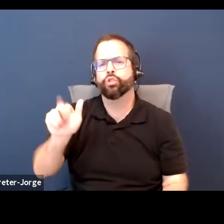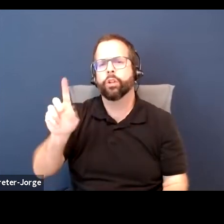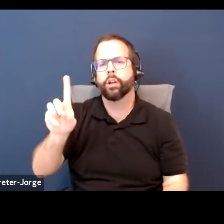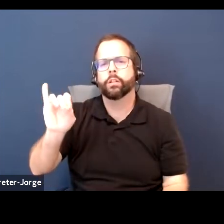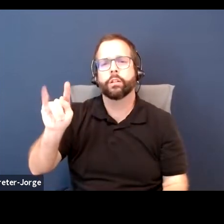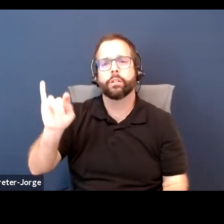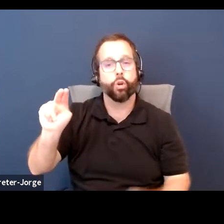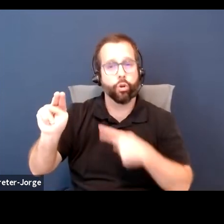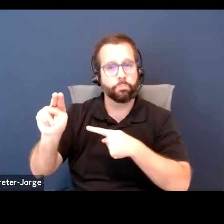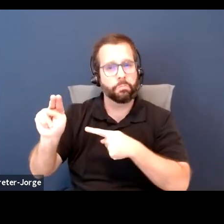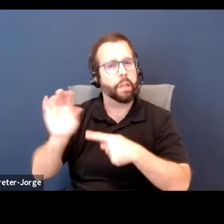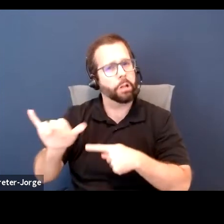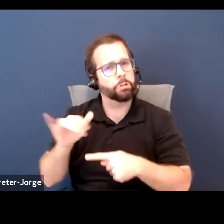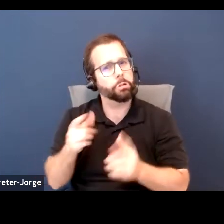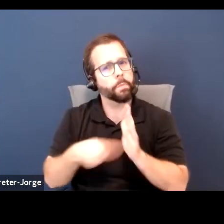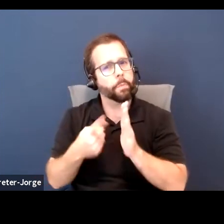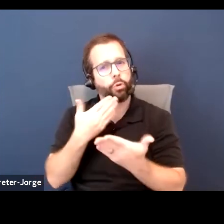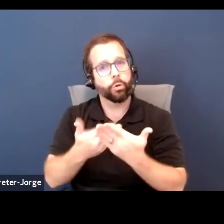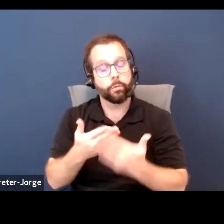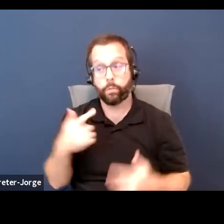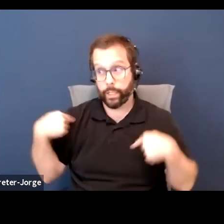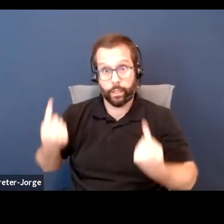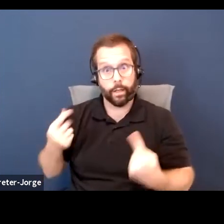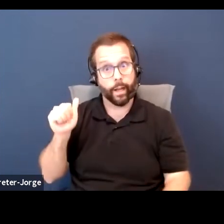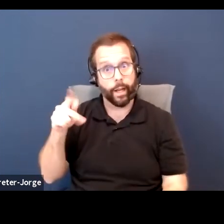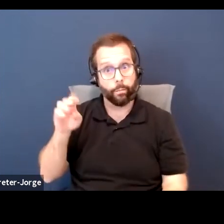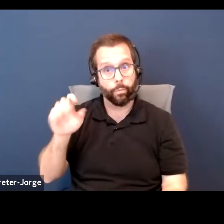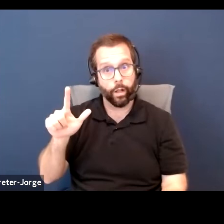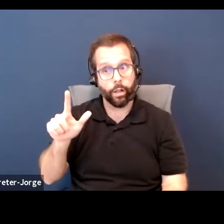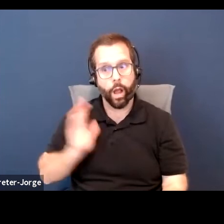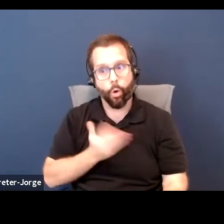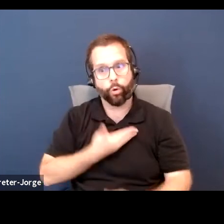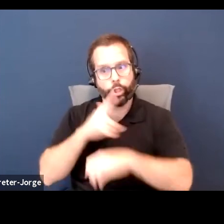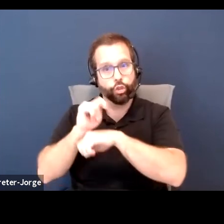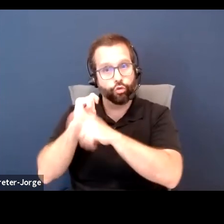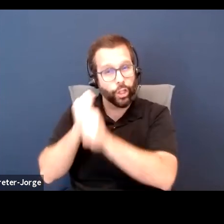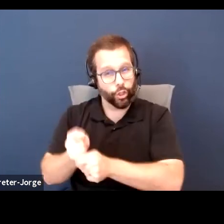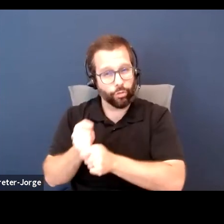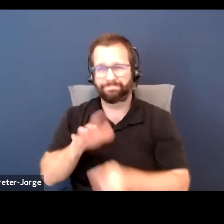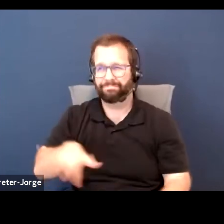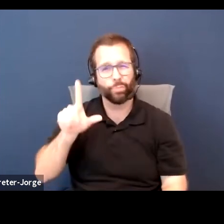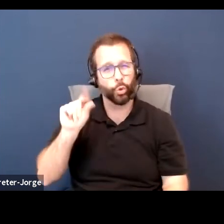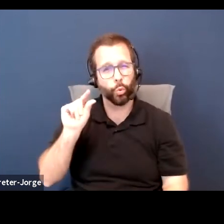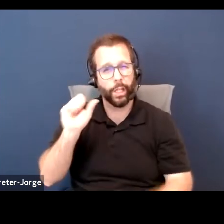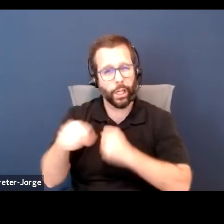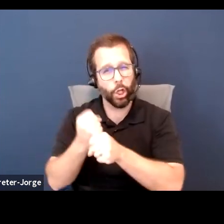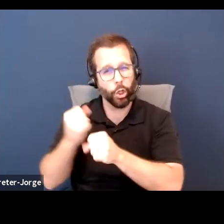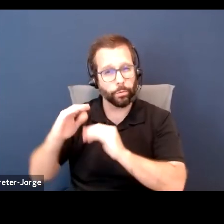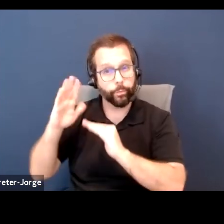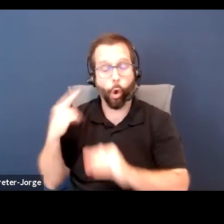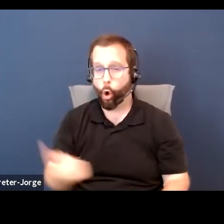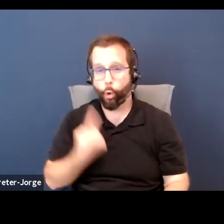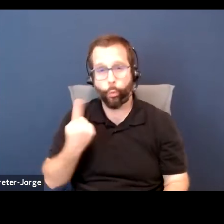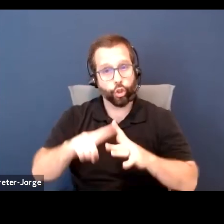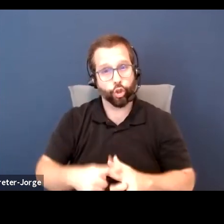the April for many, many years, probably 20 or so, we have always started our conference